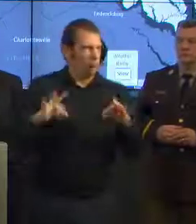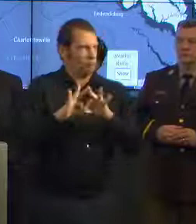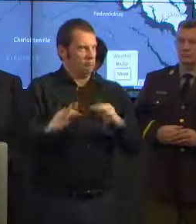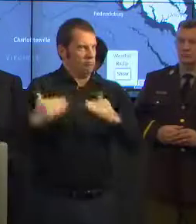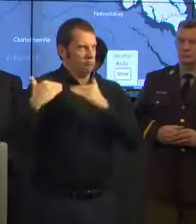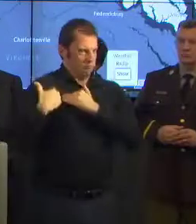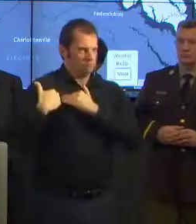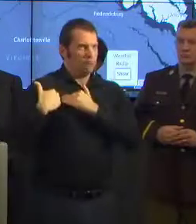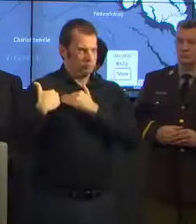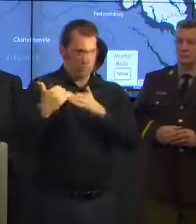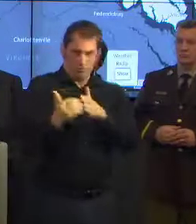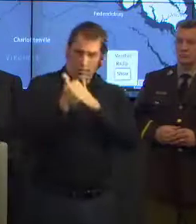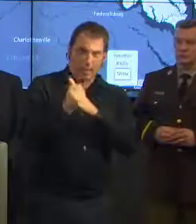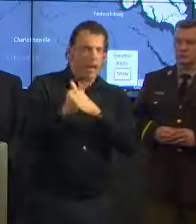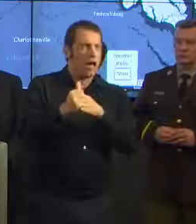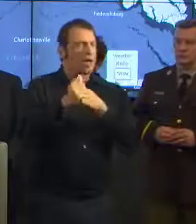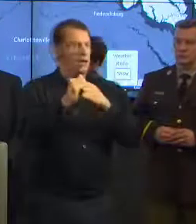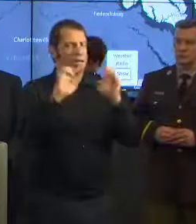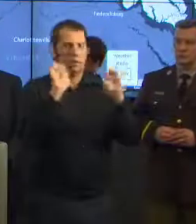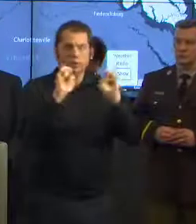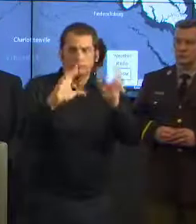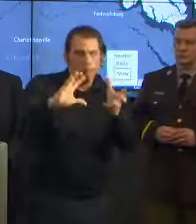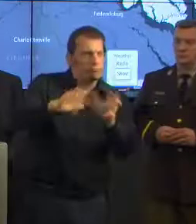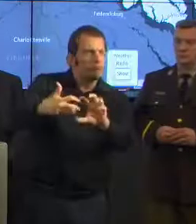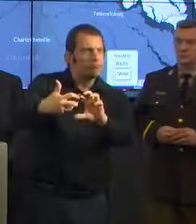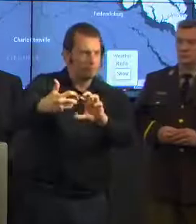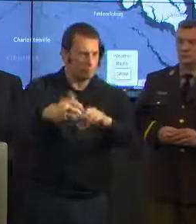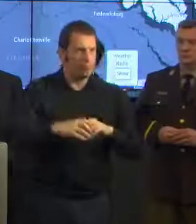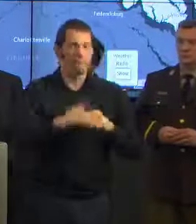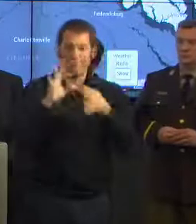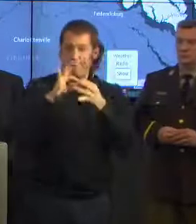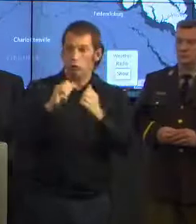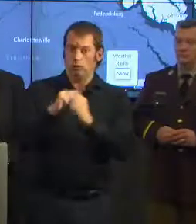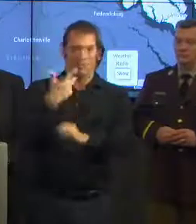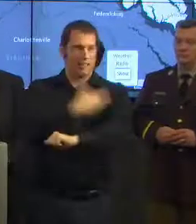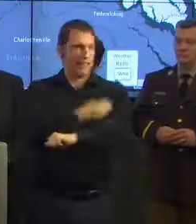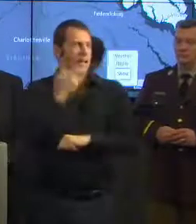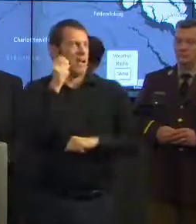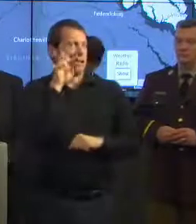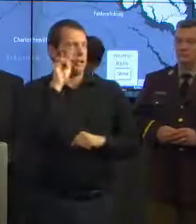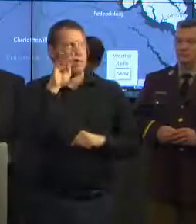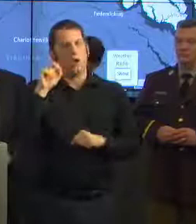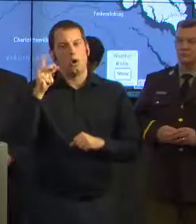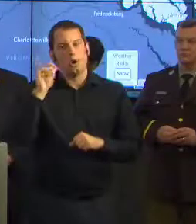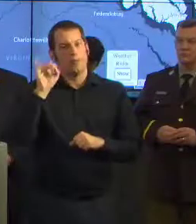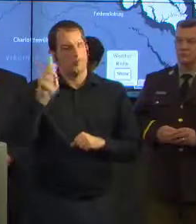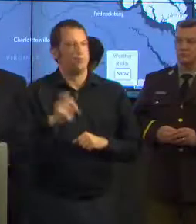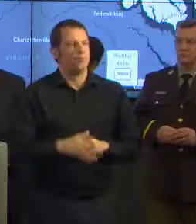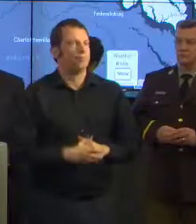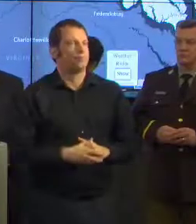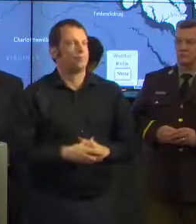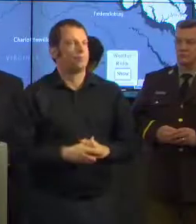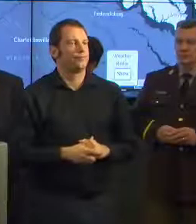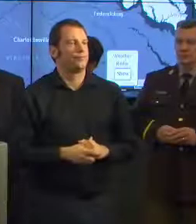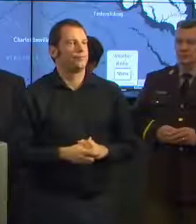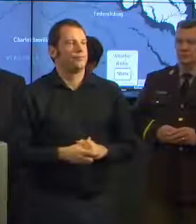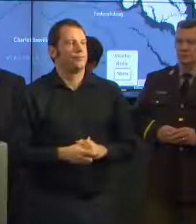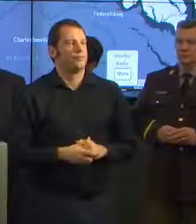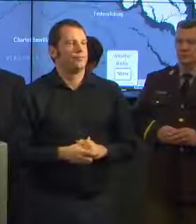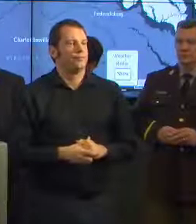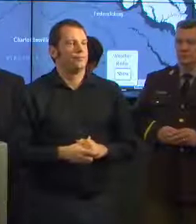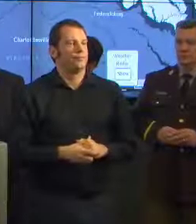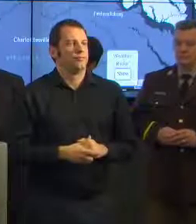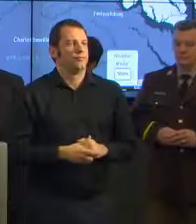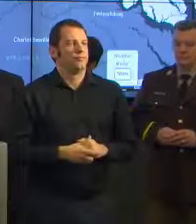crisis. Responding to this public health emergency is not just about getting crime